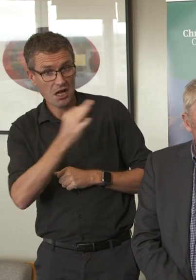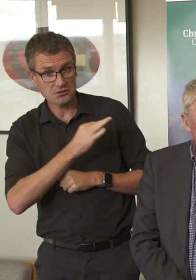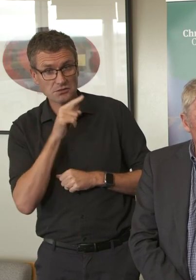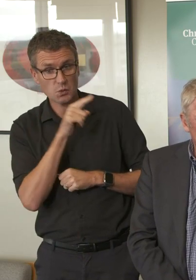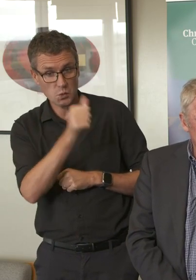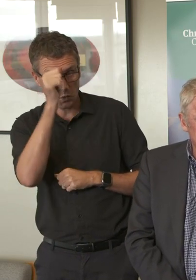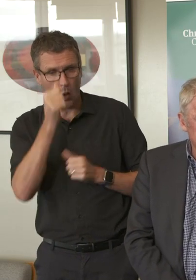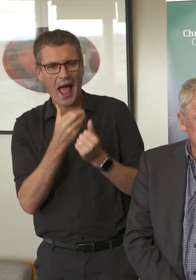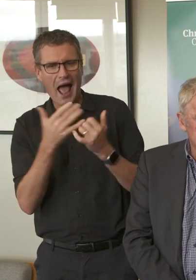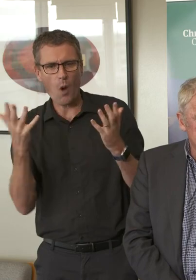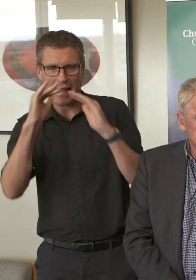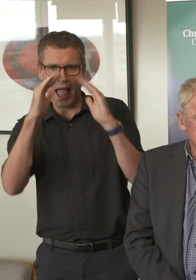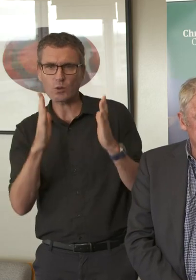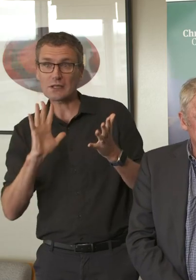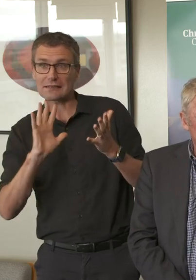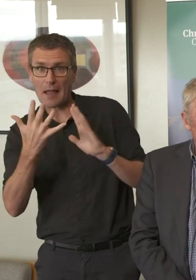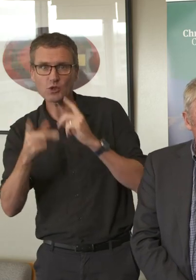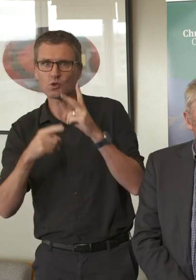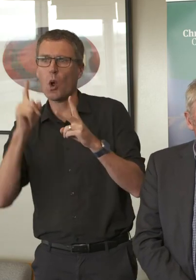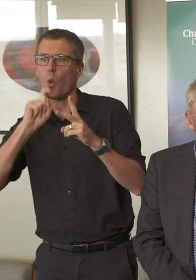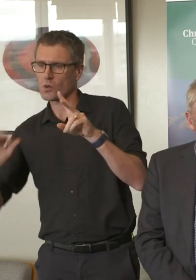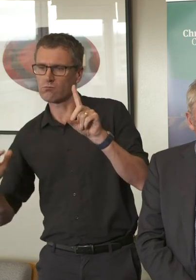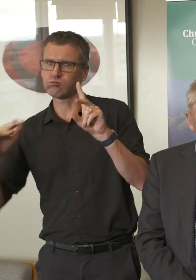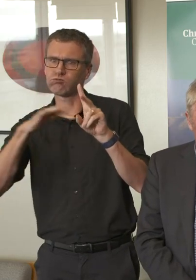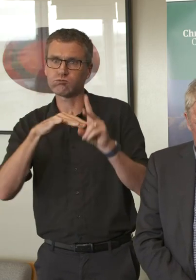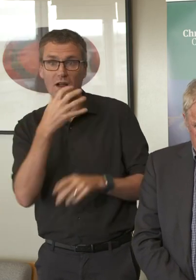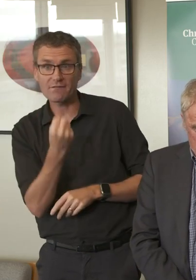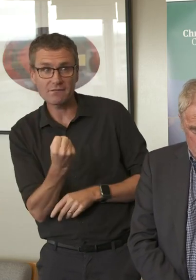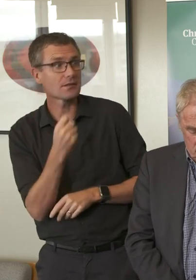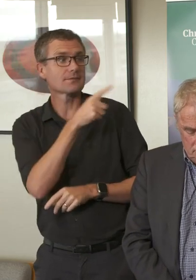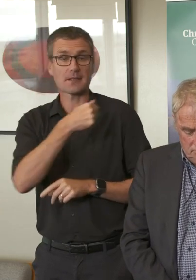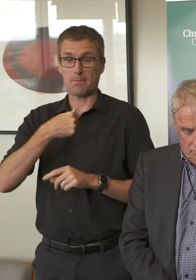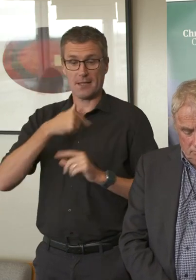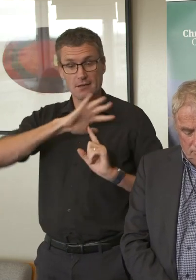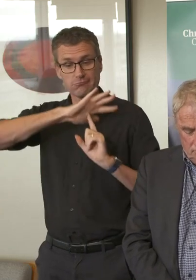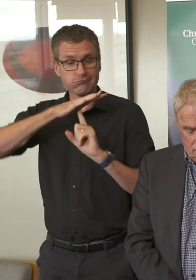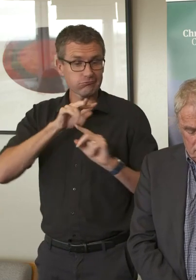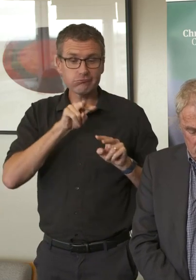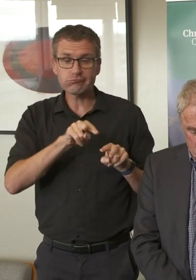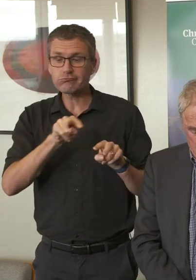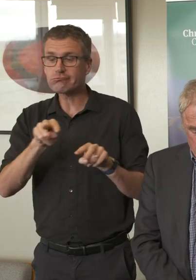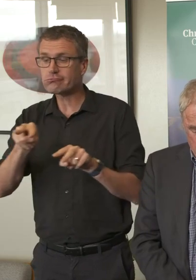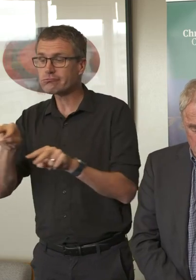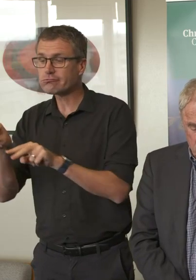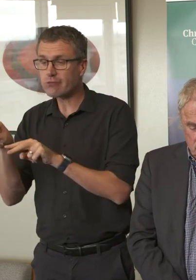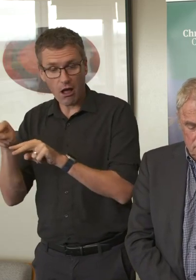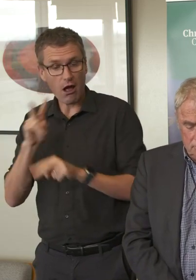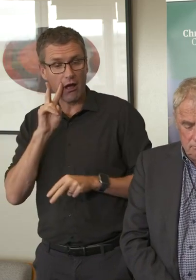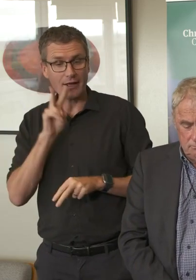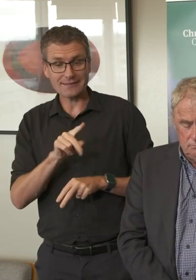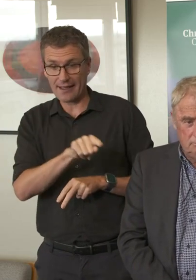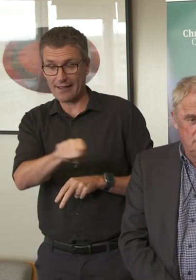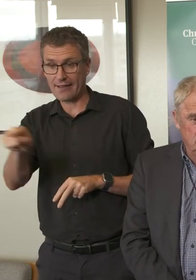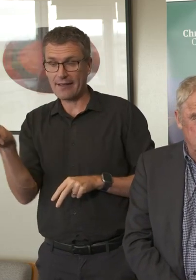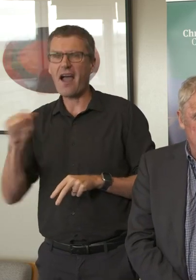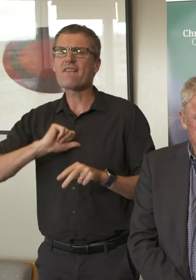any houses have been damaged or have been inundated? Yeah, so from the air, I was looking at that very carefully. You could see that the farmers, I think, have been